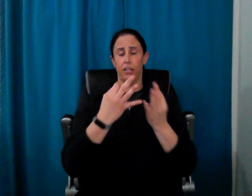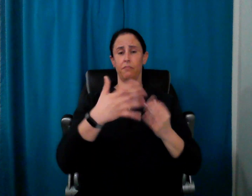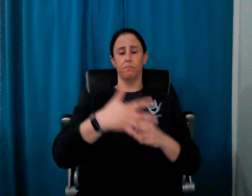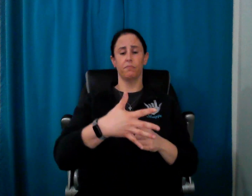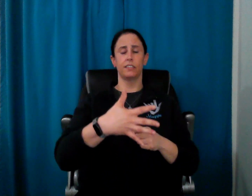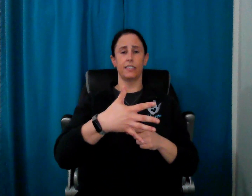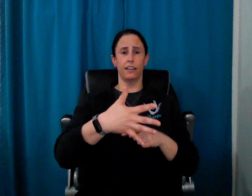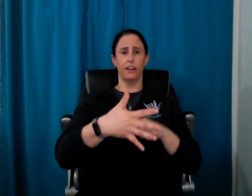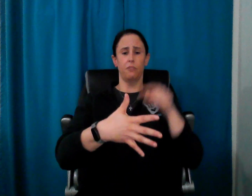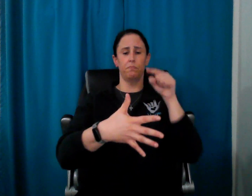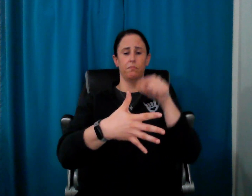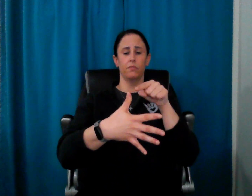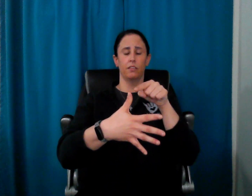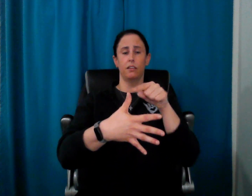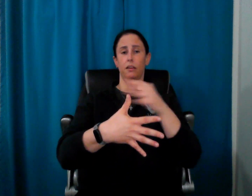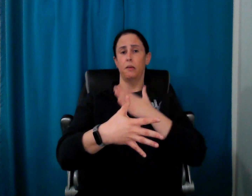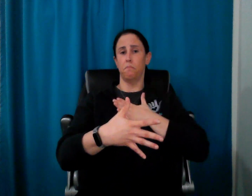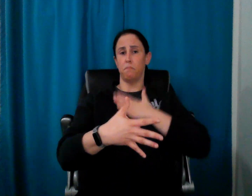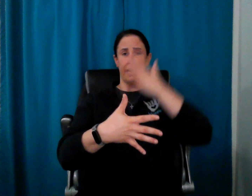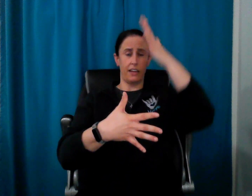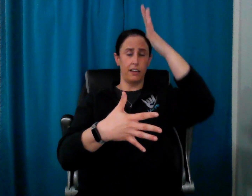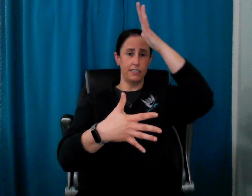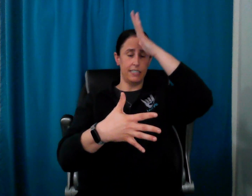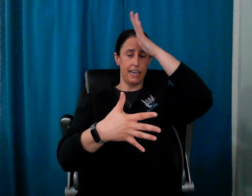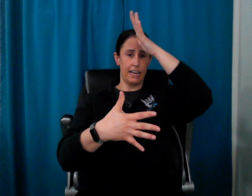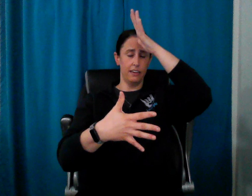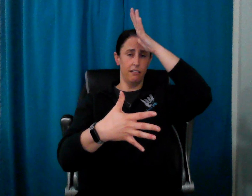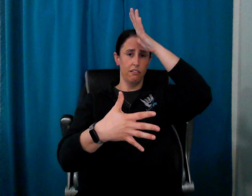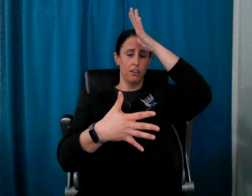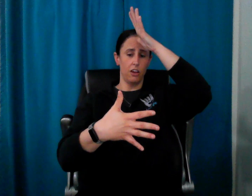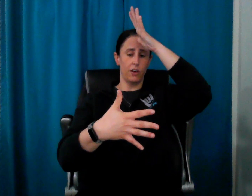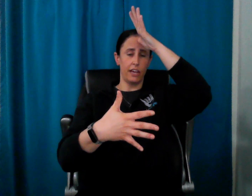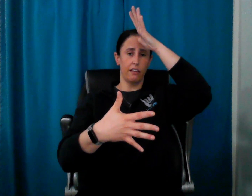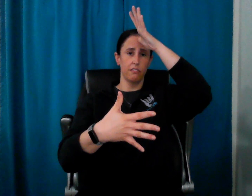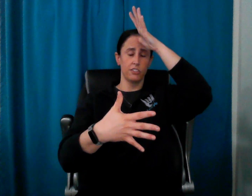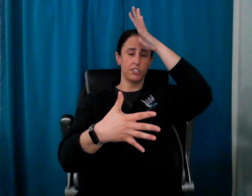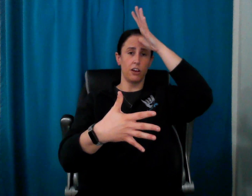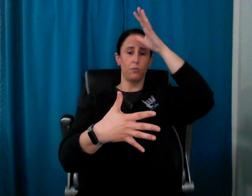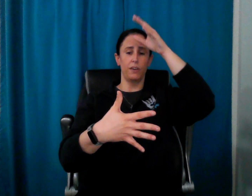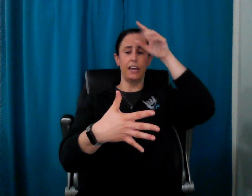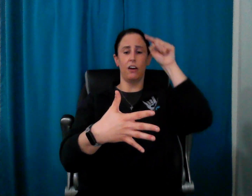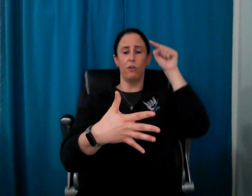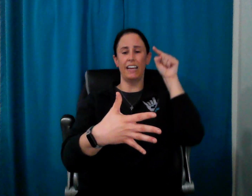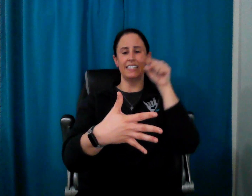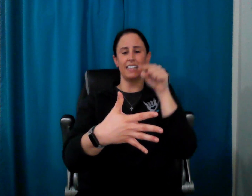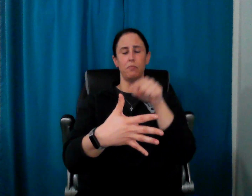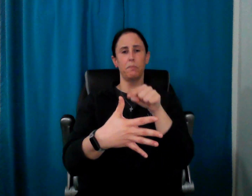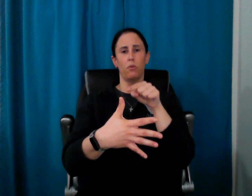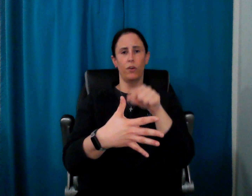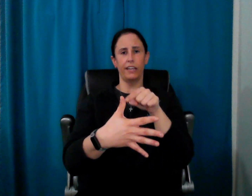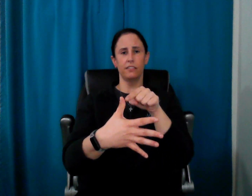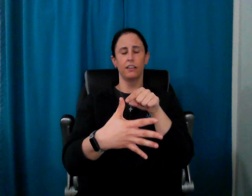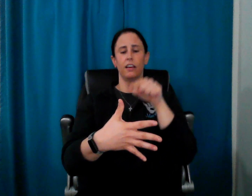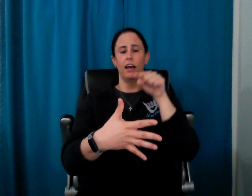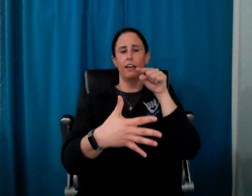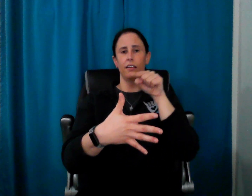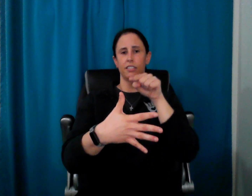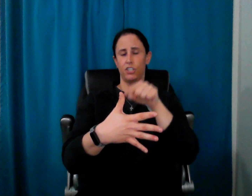family, set it up. My dad. Okay, so now anytime I point to